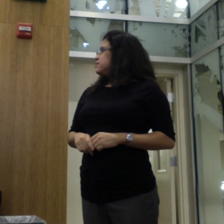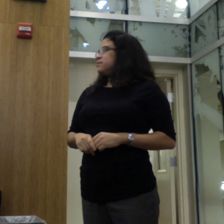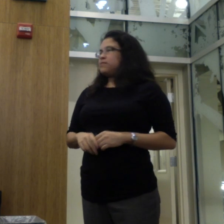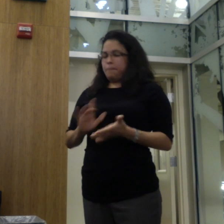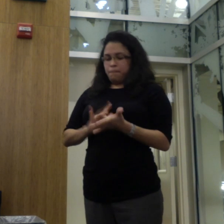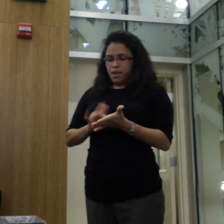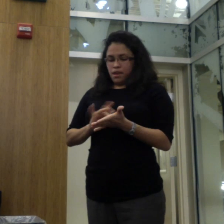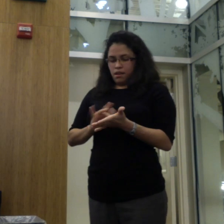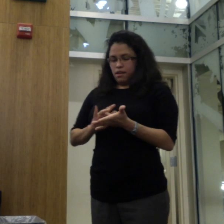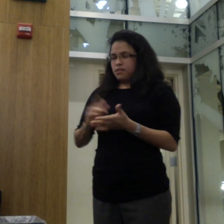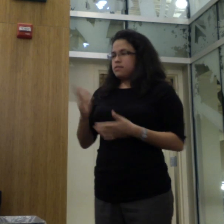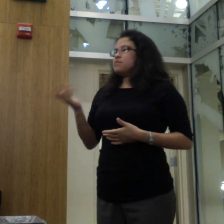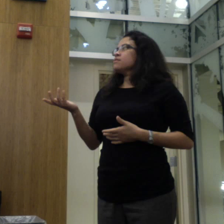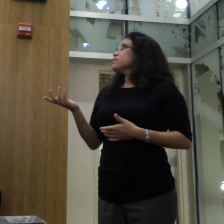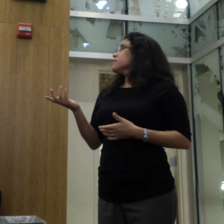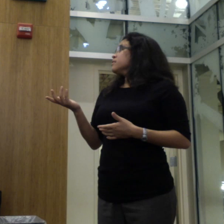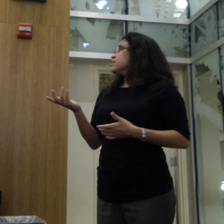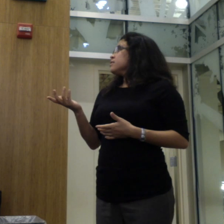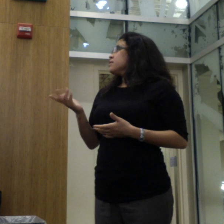meds,